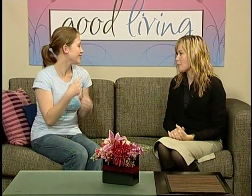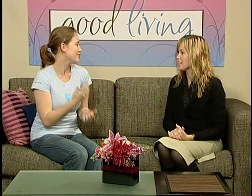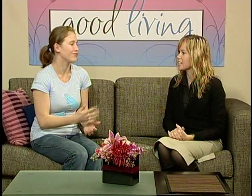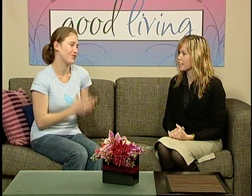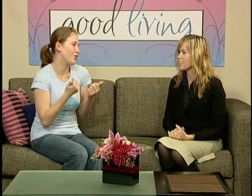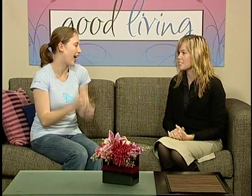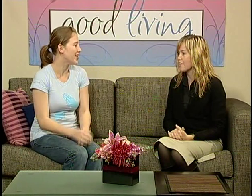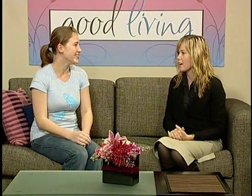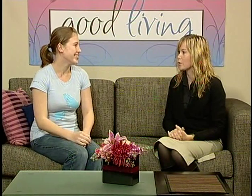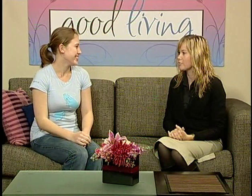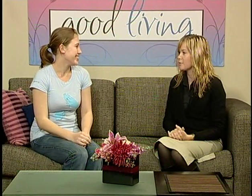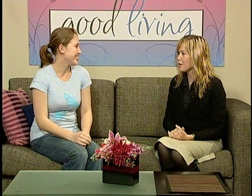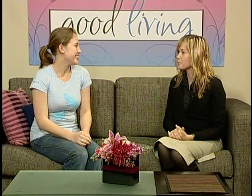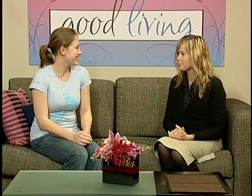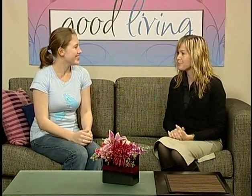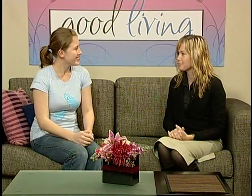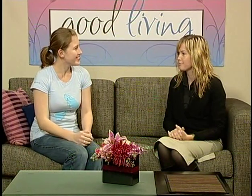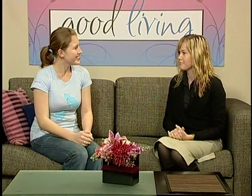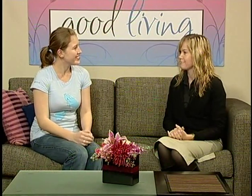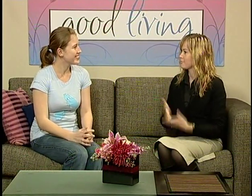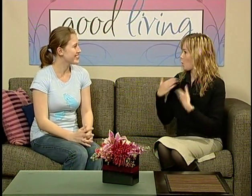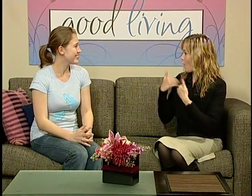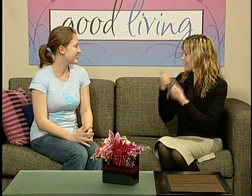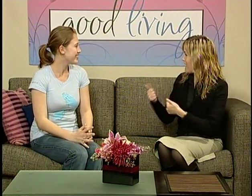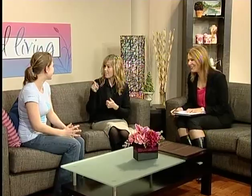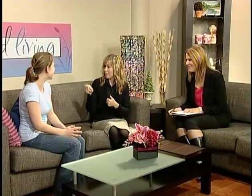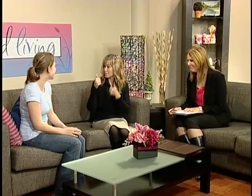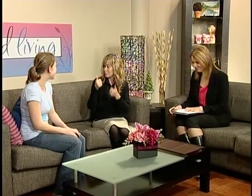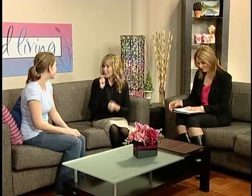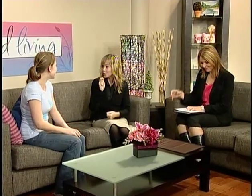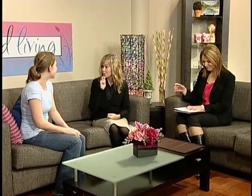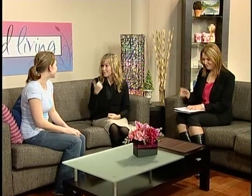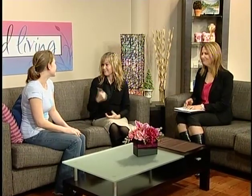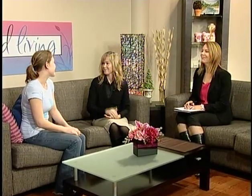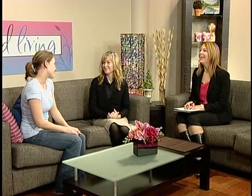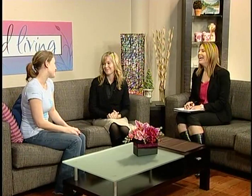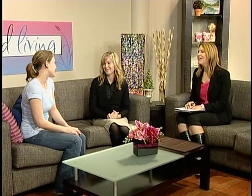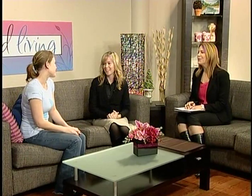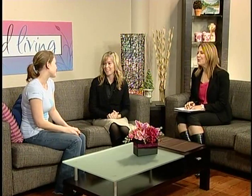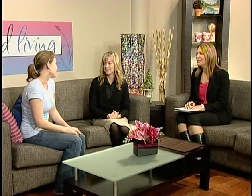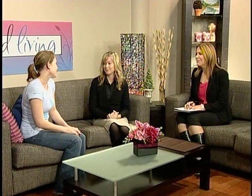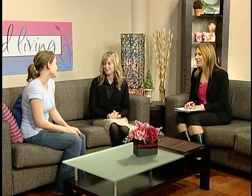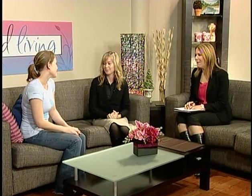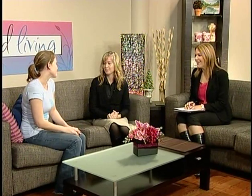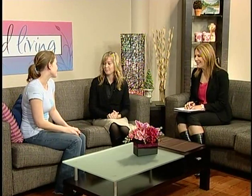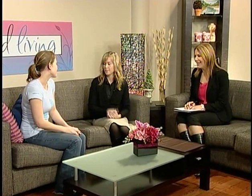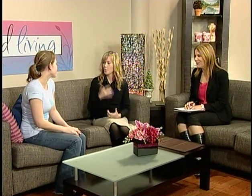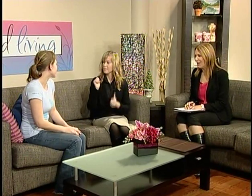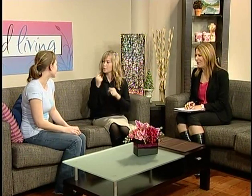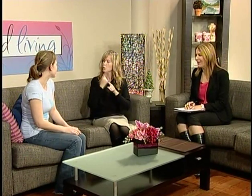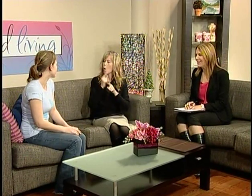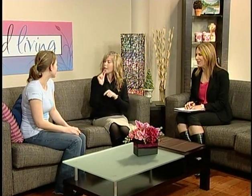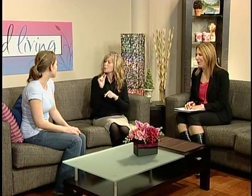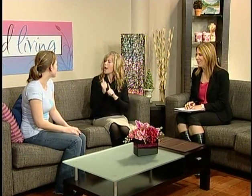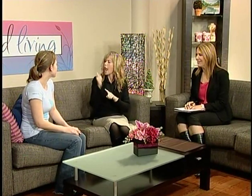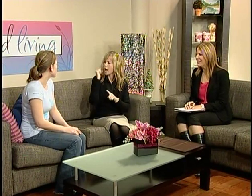face painting and things like that. It went really well. Well done, that's great news. Now, we talked a little bit about this last week,